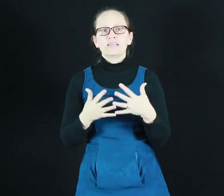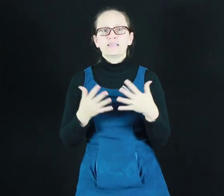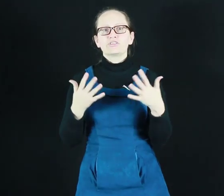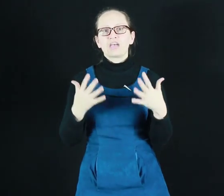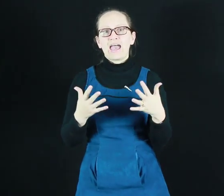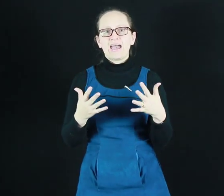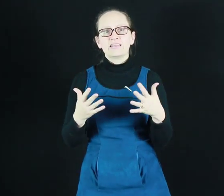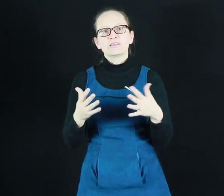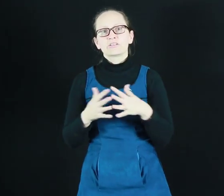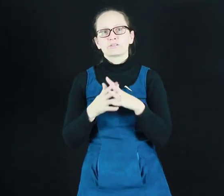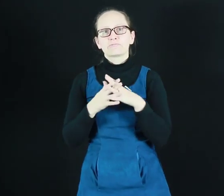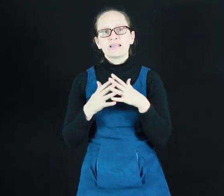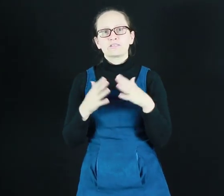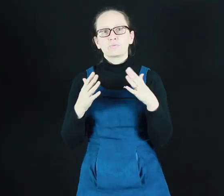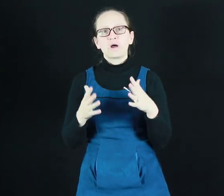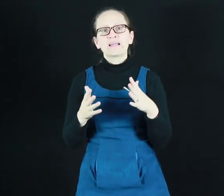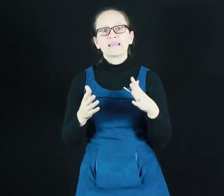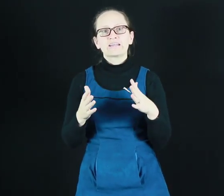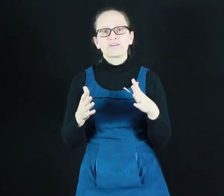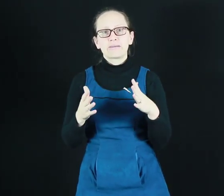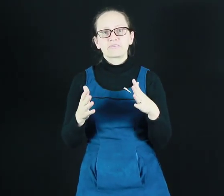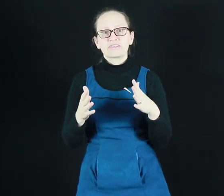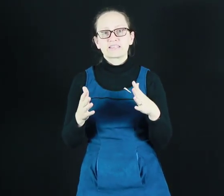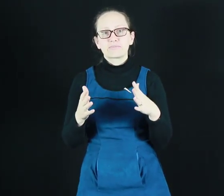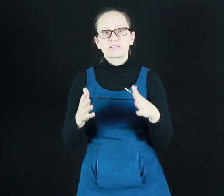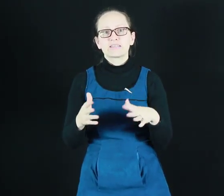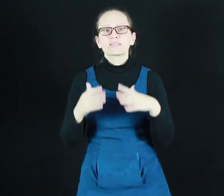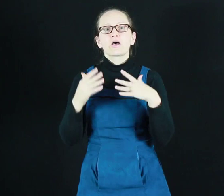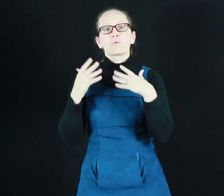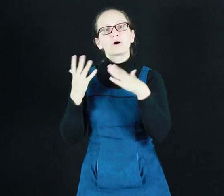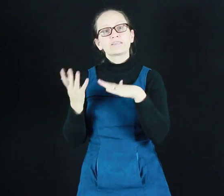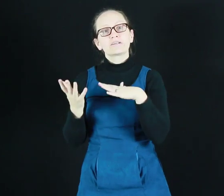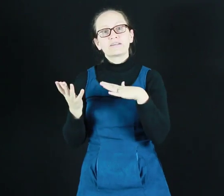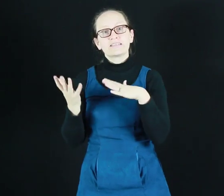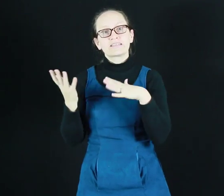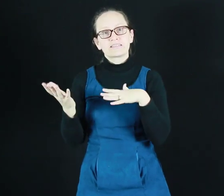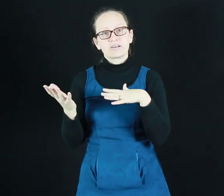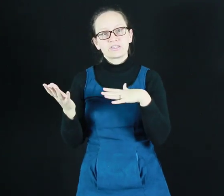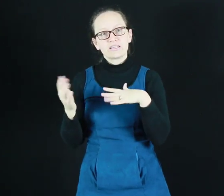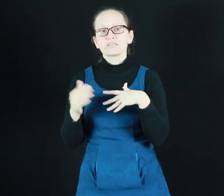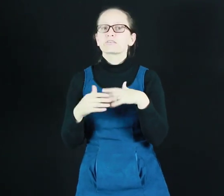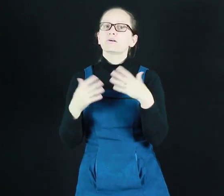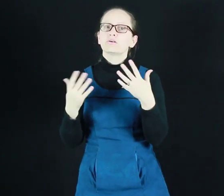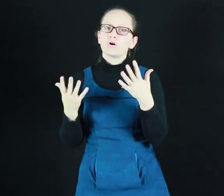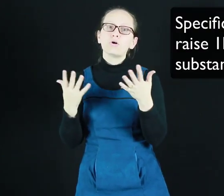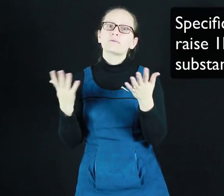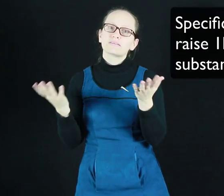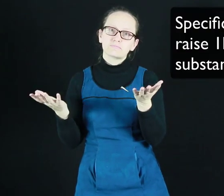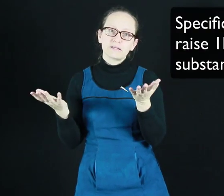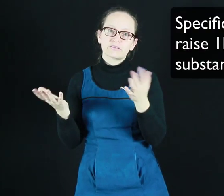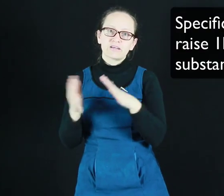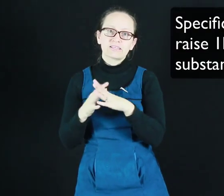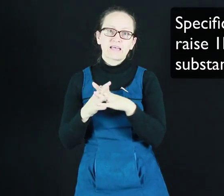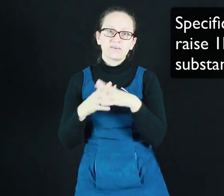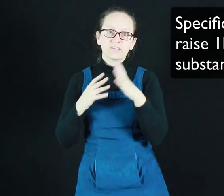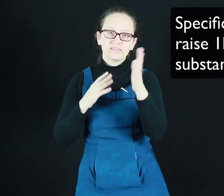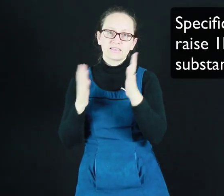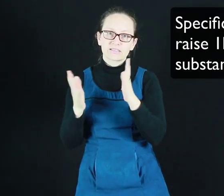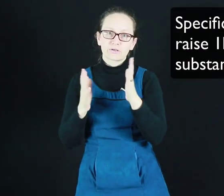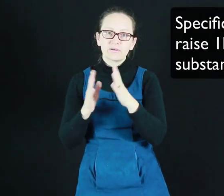need to add to raise 1 kilogram of a substance 1 degrees Celsius or 1 degrees Kelvin, that's